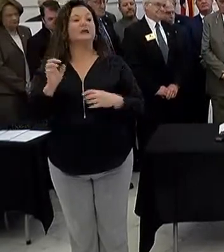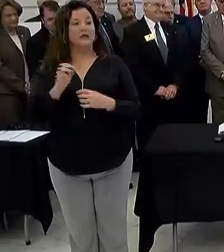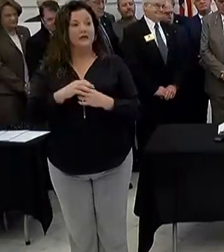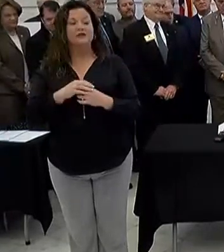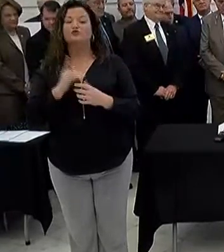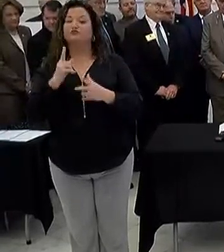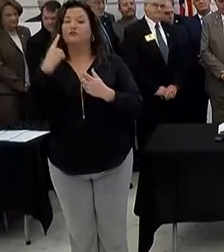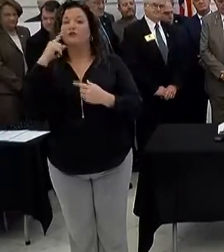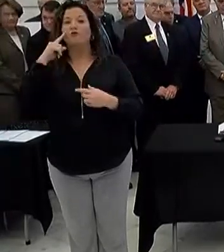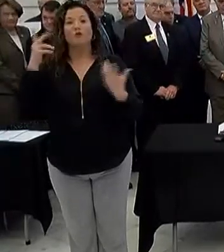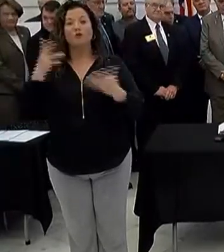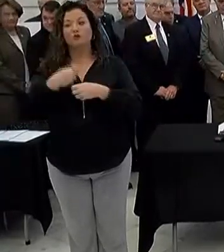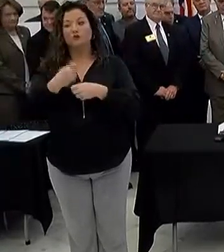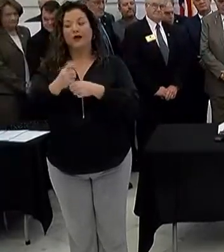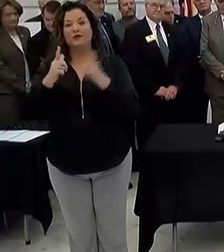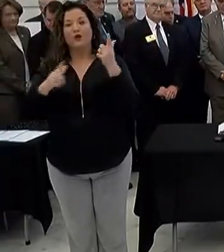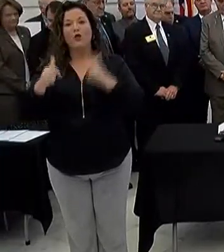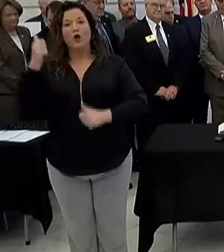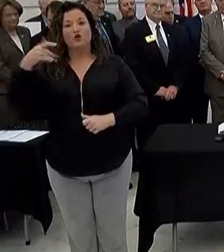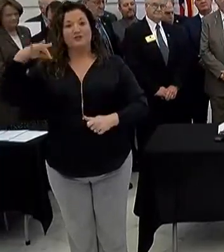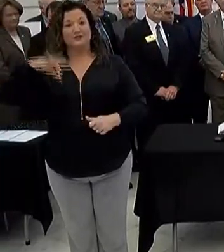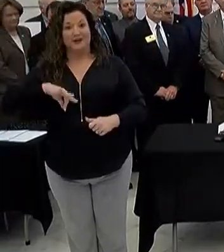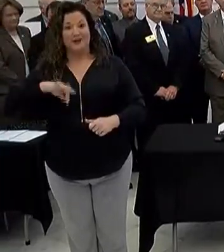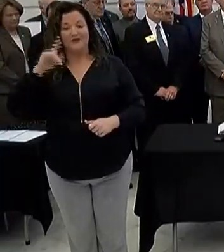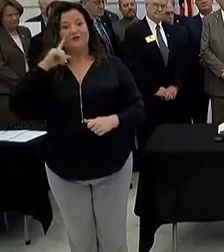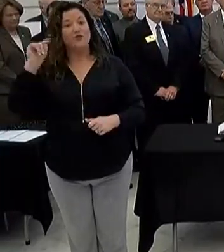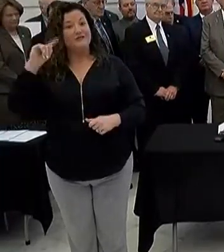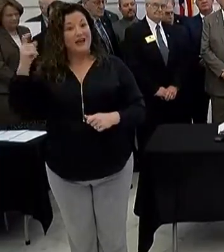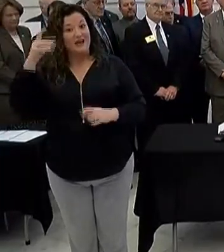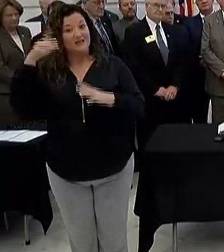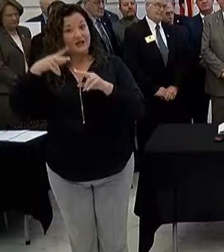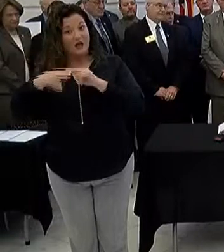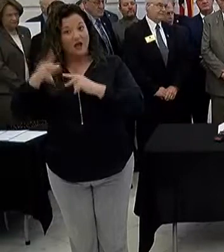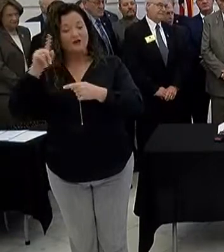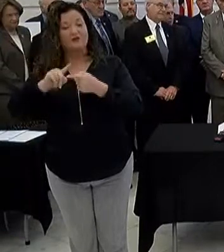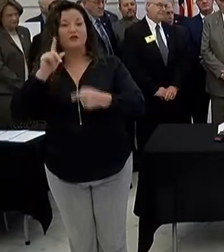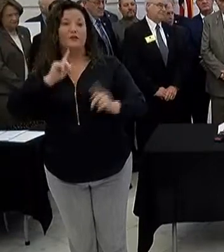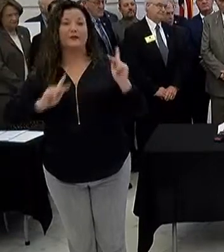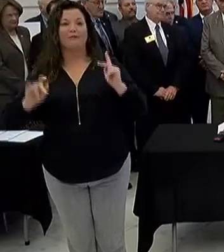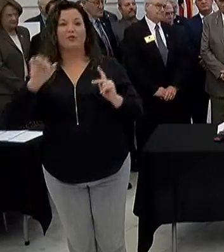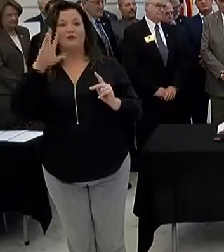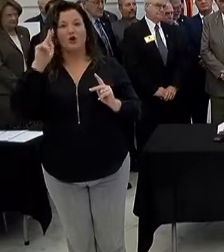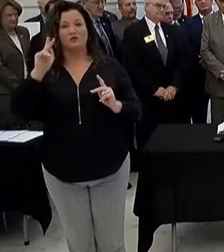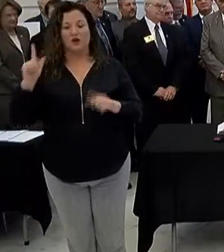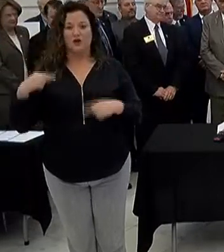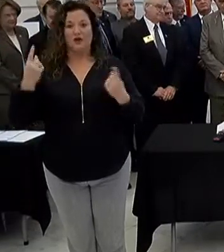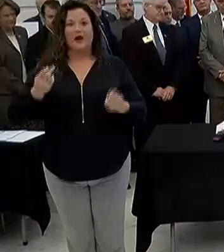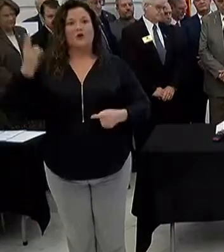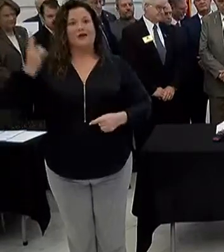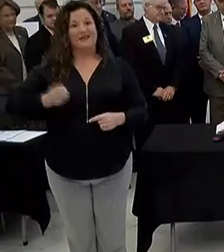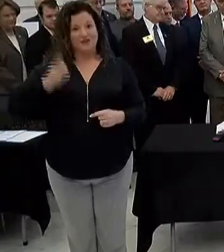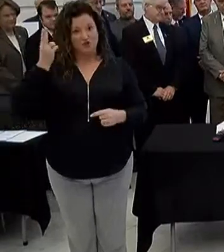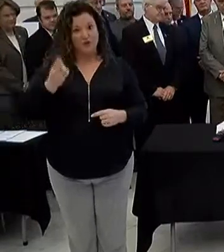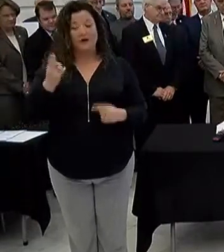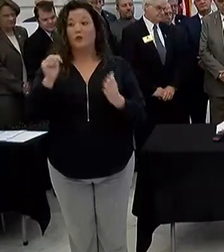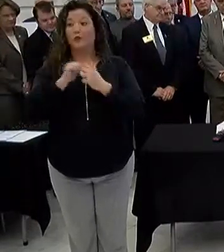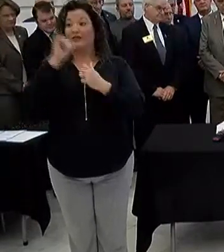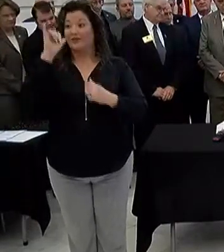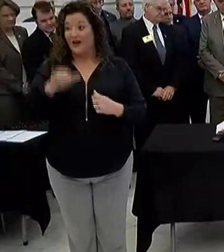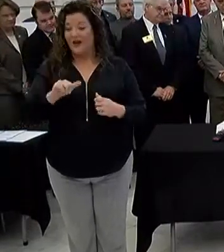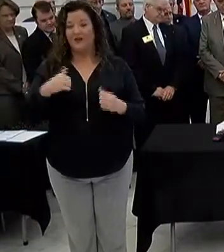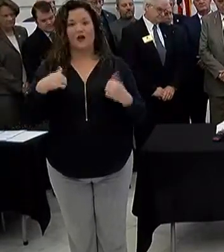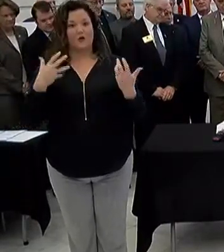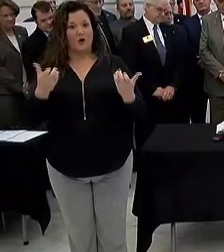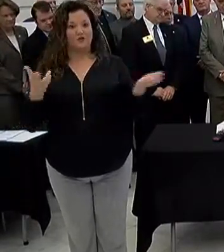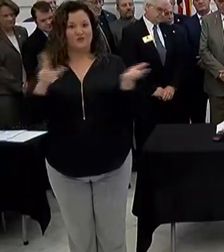to create the largest benefit in terms of tax cuts for the people of Arkansas that we've done in our history. And with that, I'm